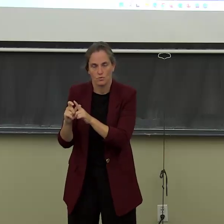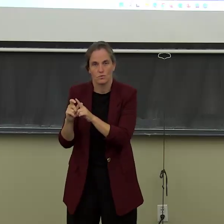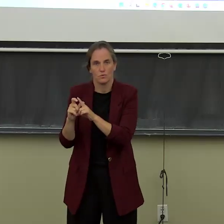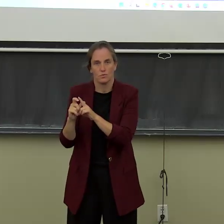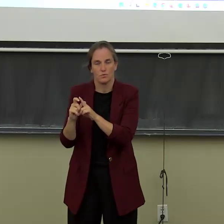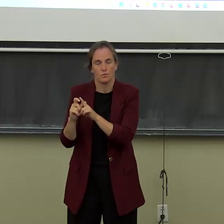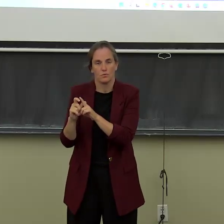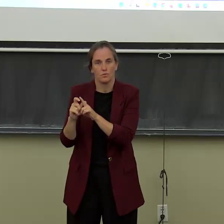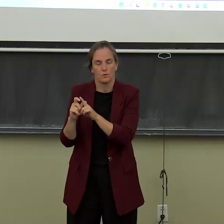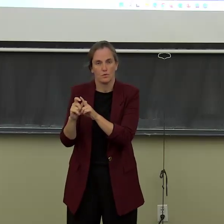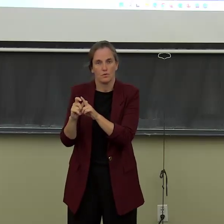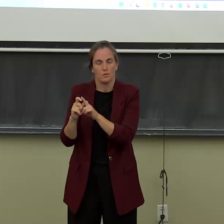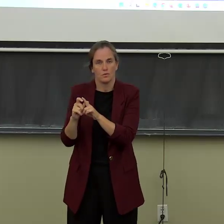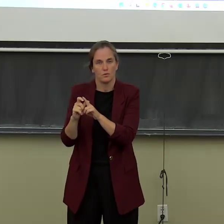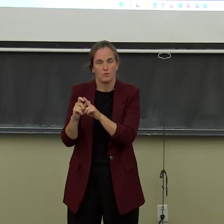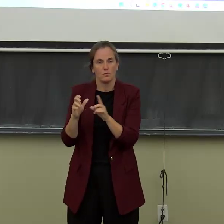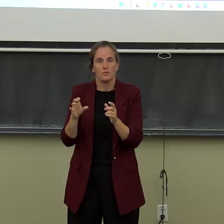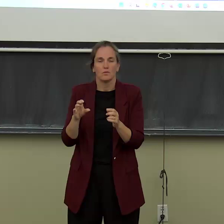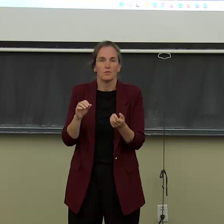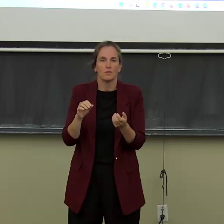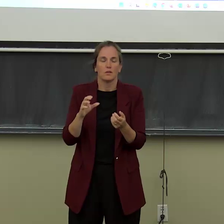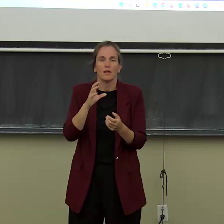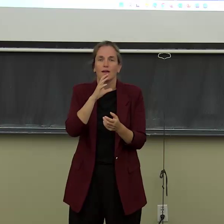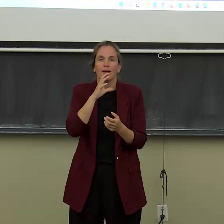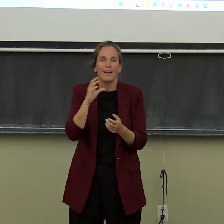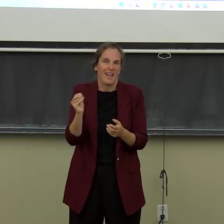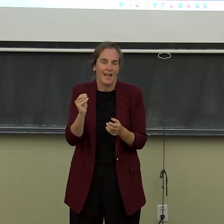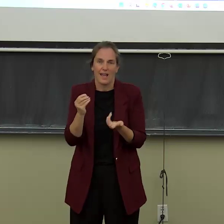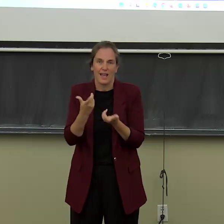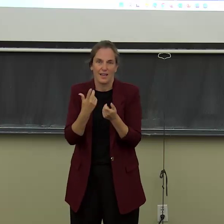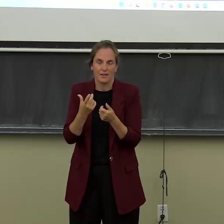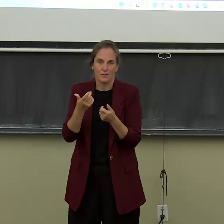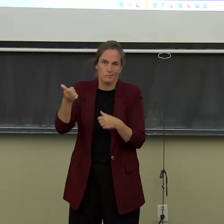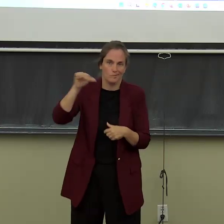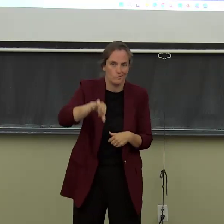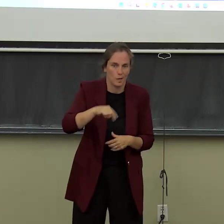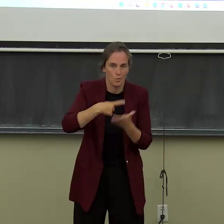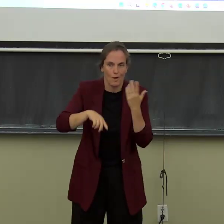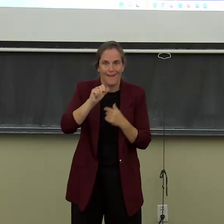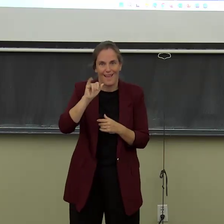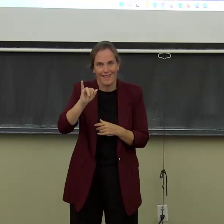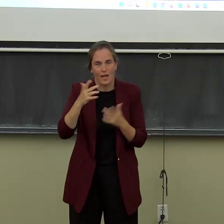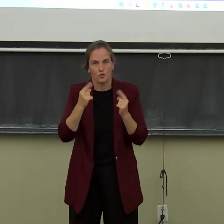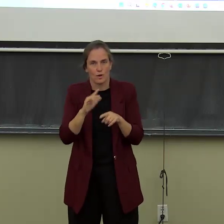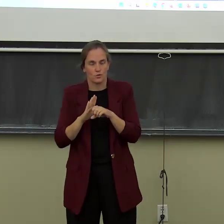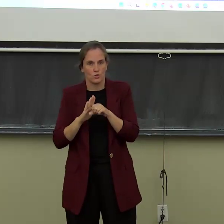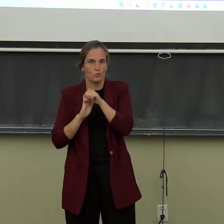what the AI tries and loves to track about us, and in turn serves the